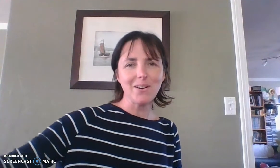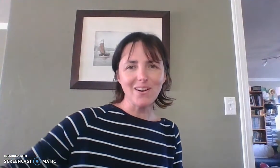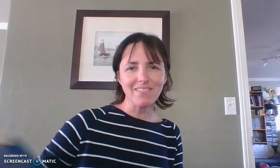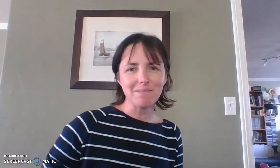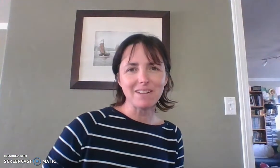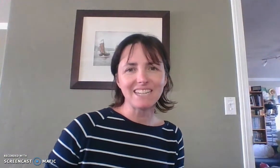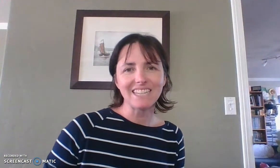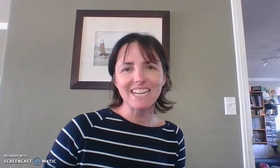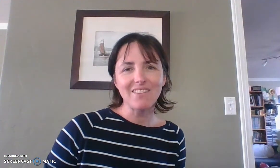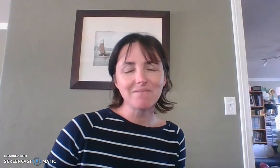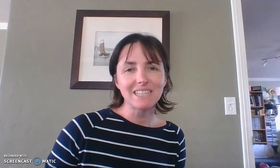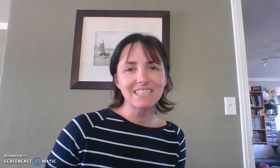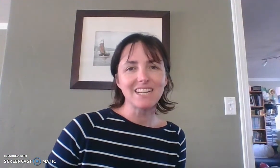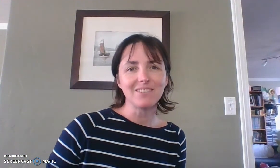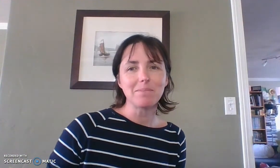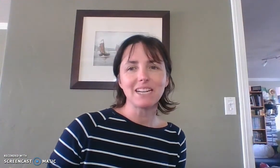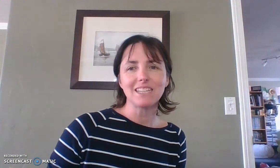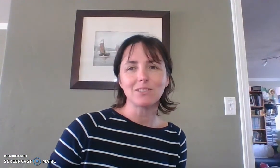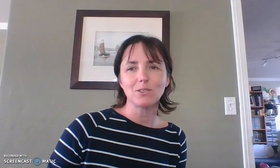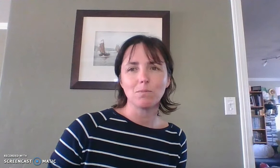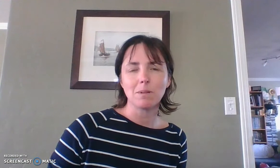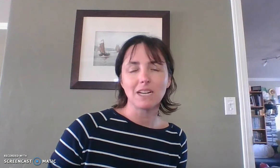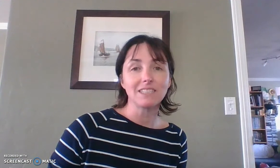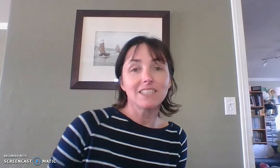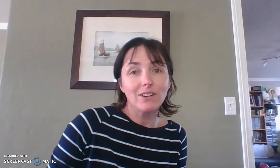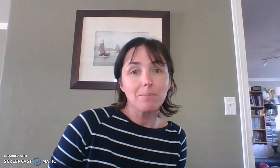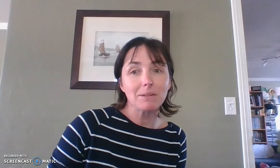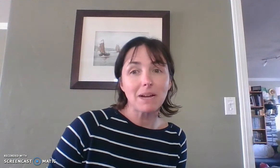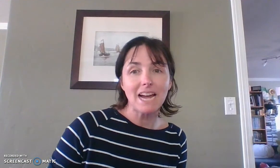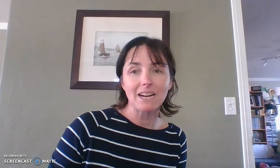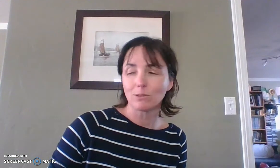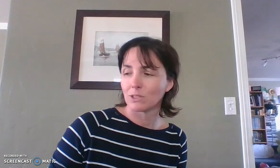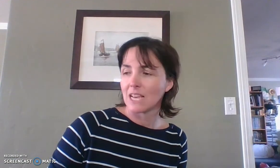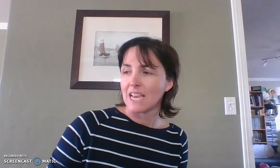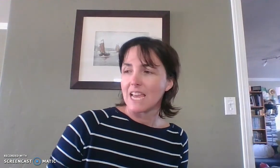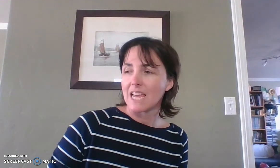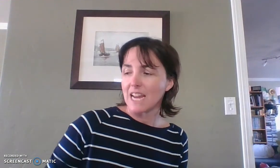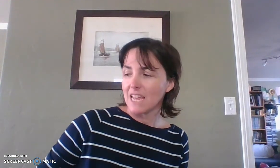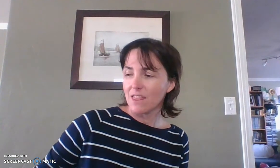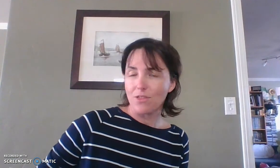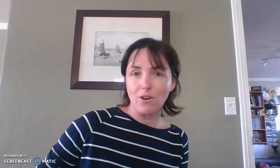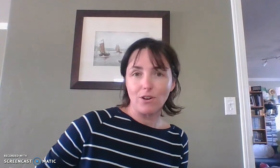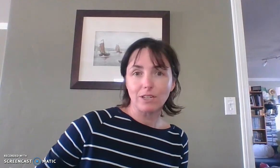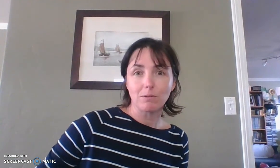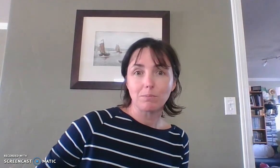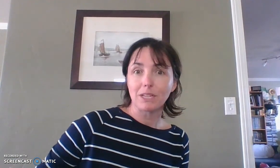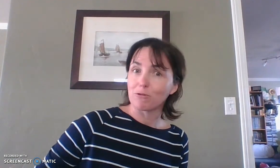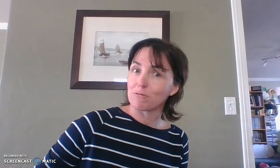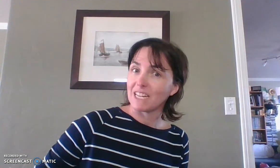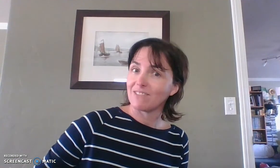Hello, everybody. I've missed everybody so much. Here I am at my house, and I thought it would be great if